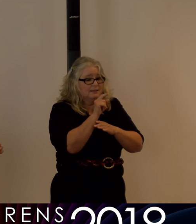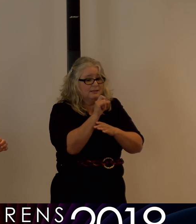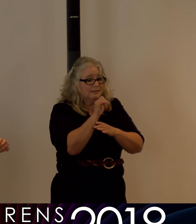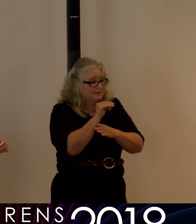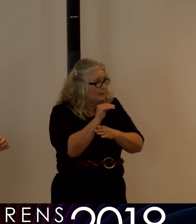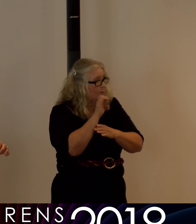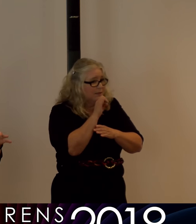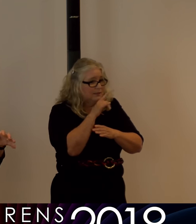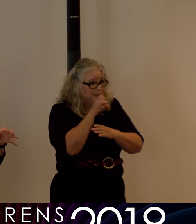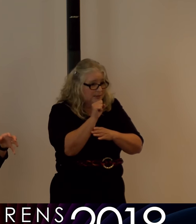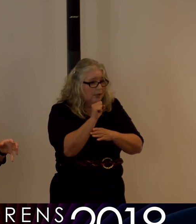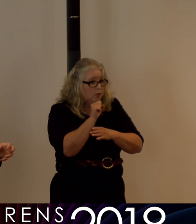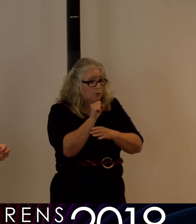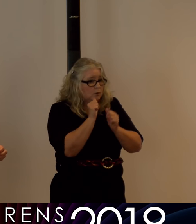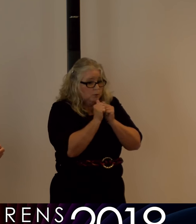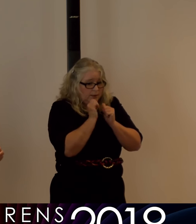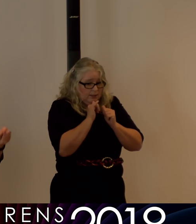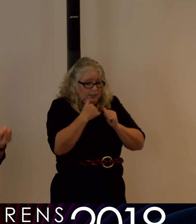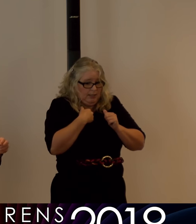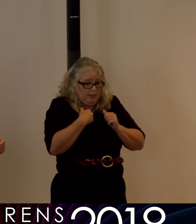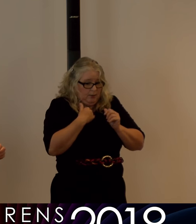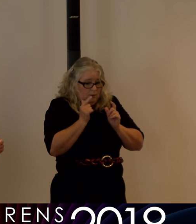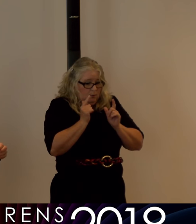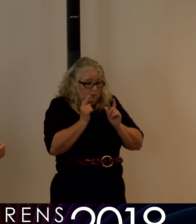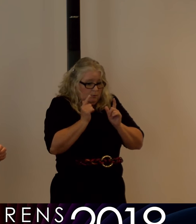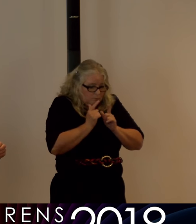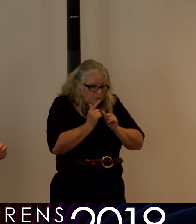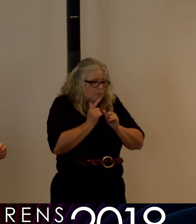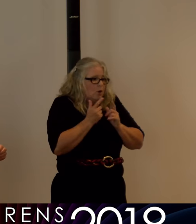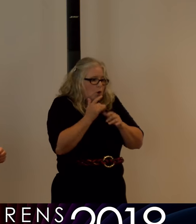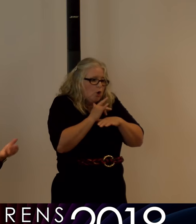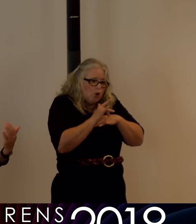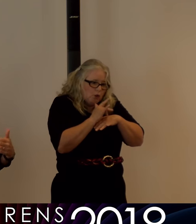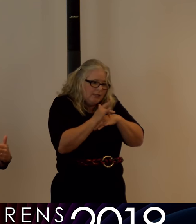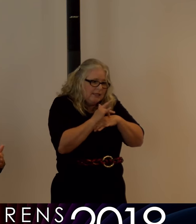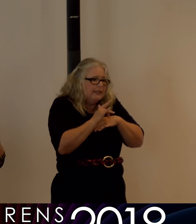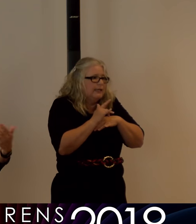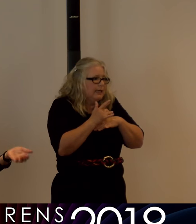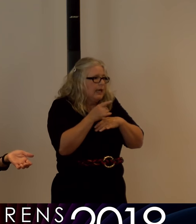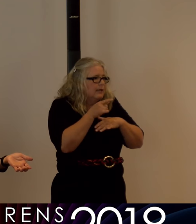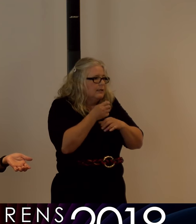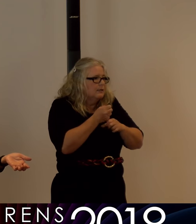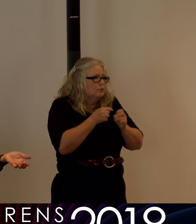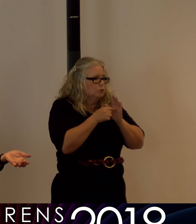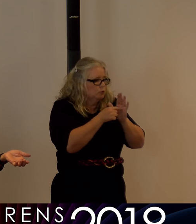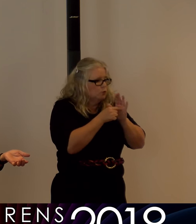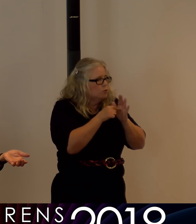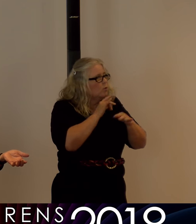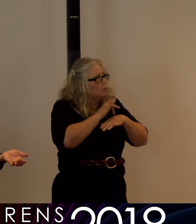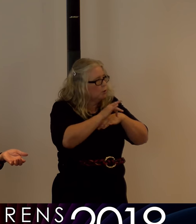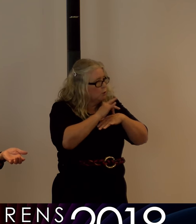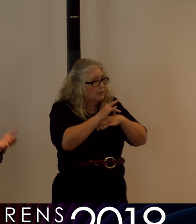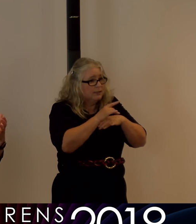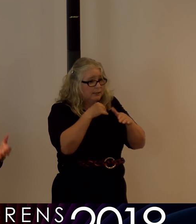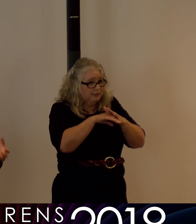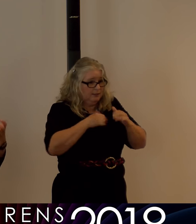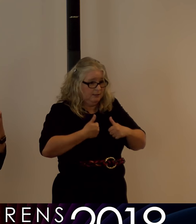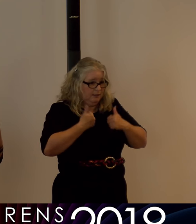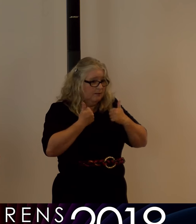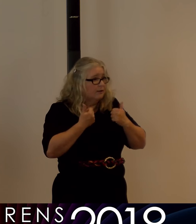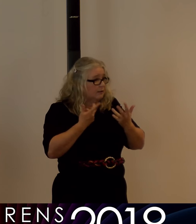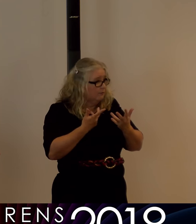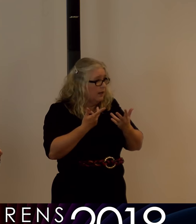early embryo stage, like 32 cell stage, it's expressed very early. It's also expressed prior to implantation. So it